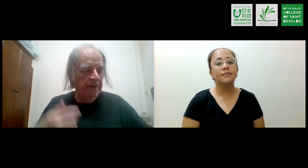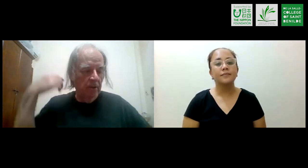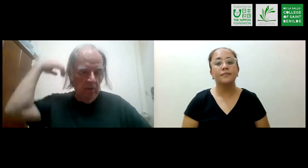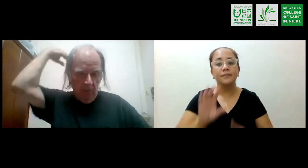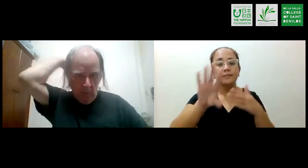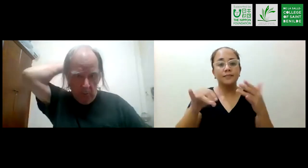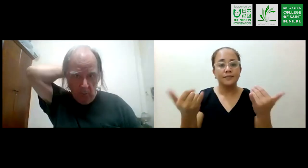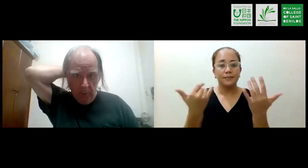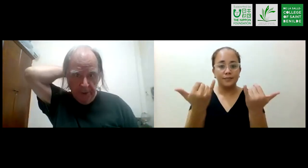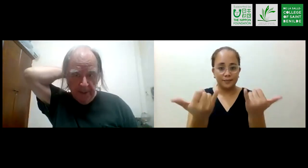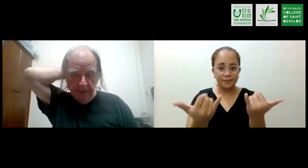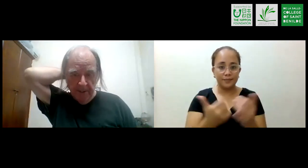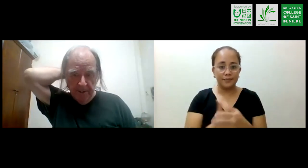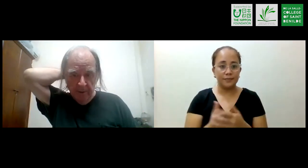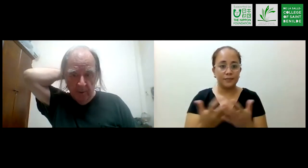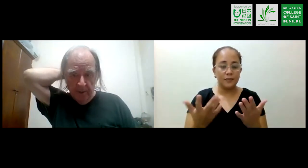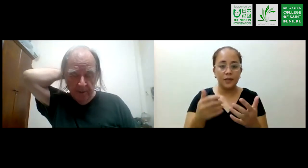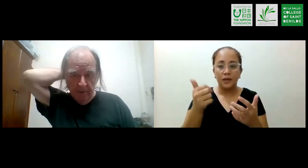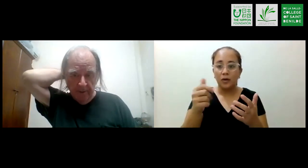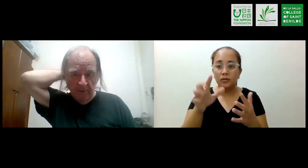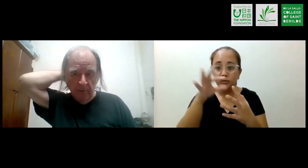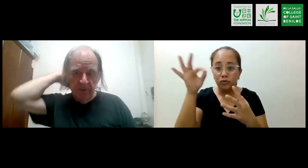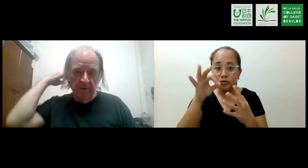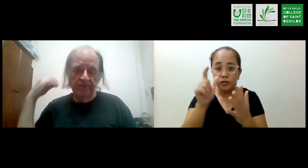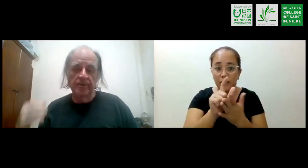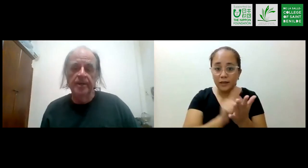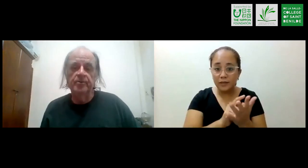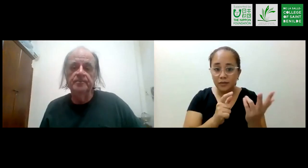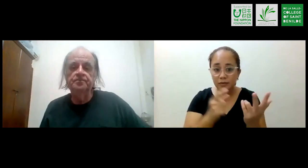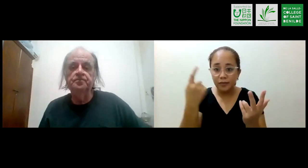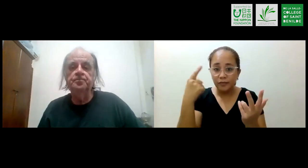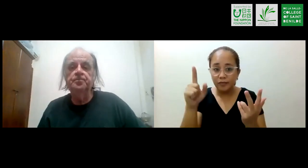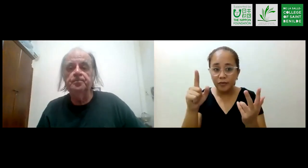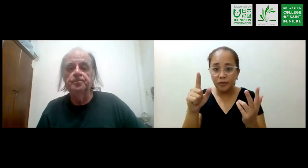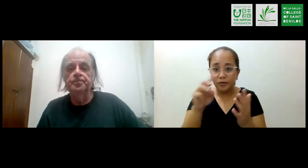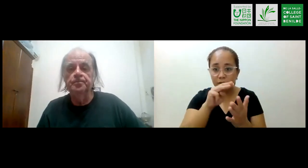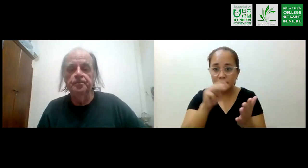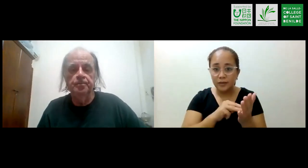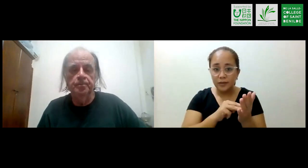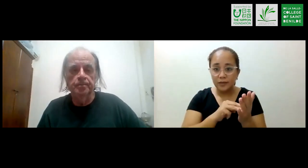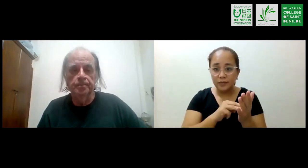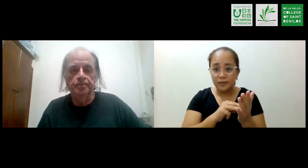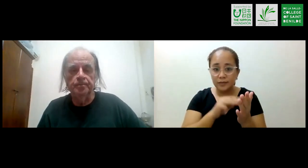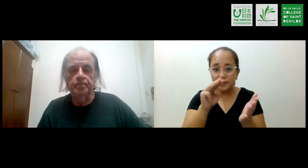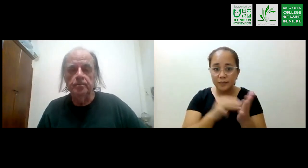Okay, so which lesson do you want to focus on for the midterm?